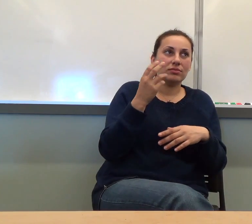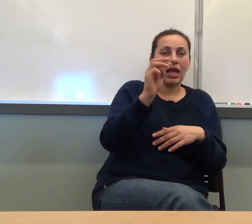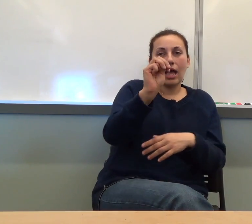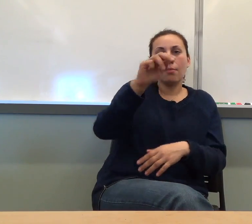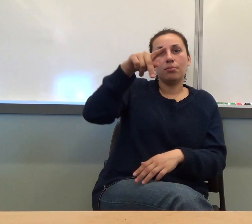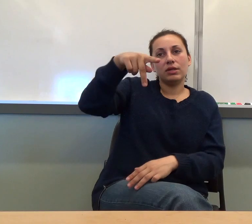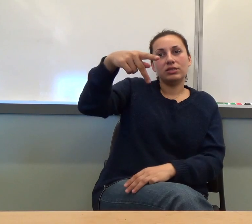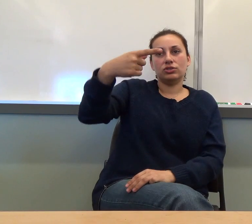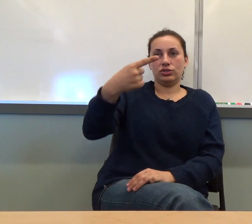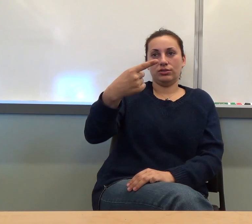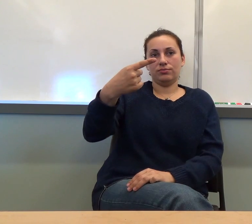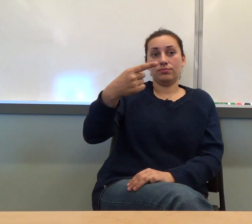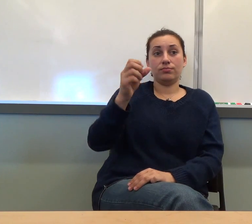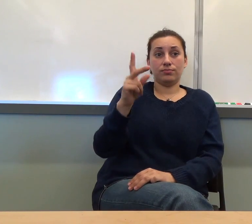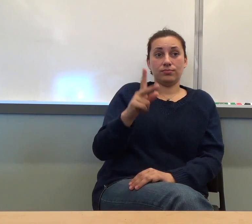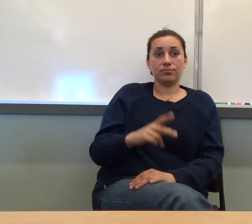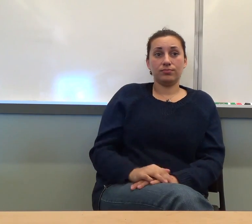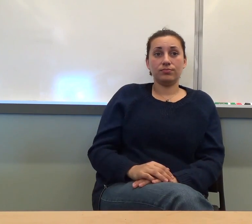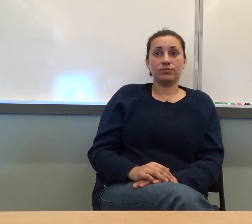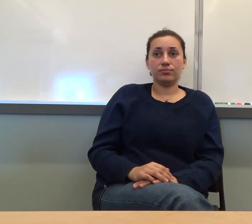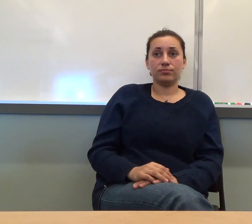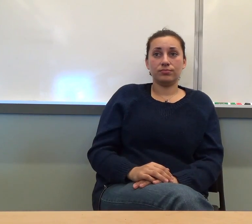gallon of gas on that particular trip.